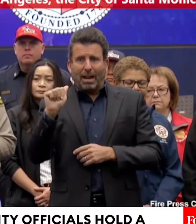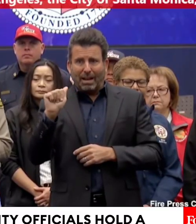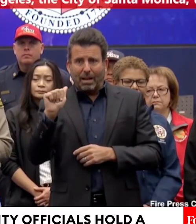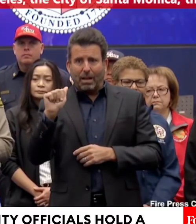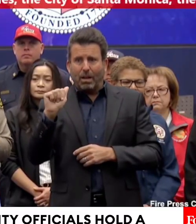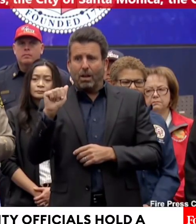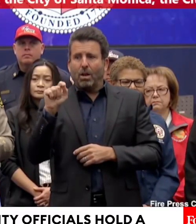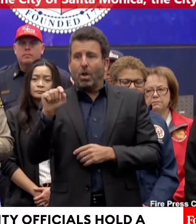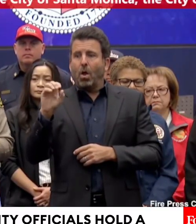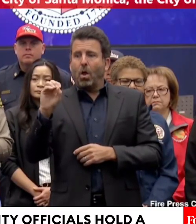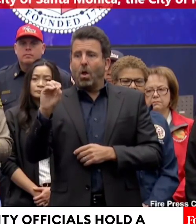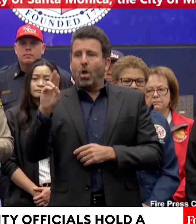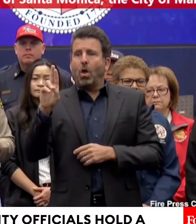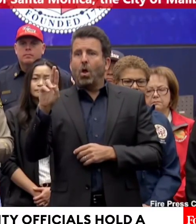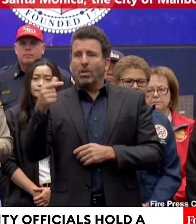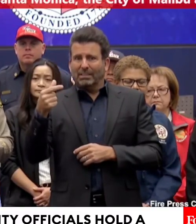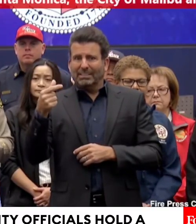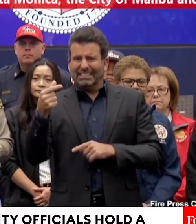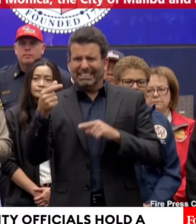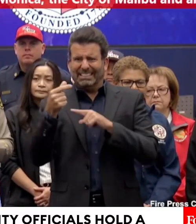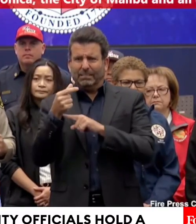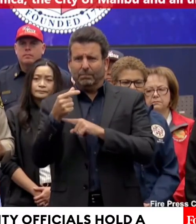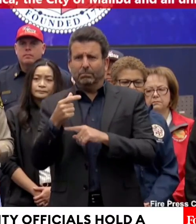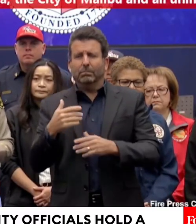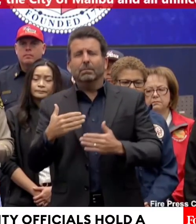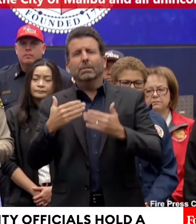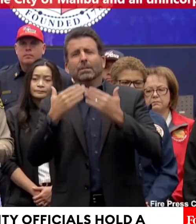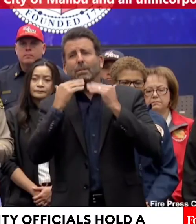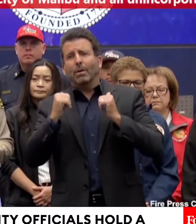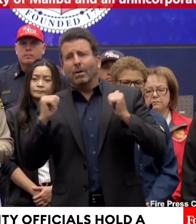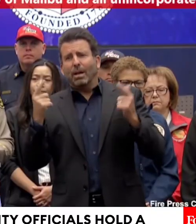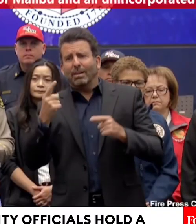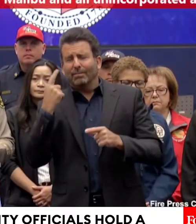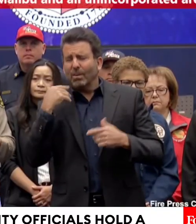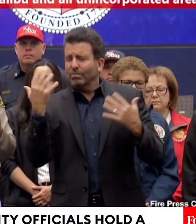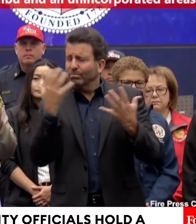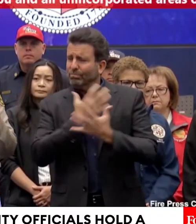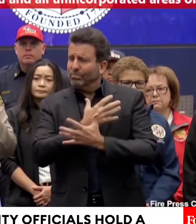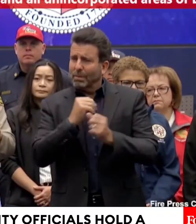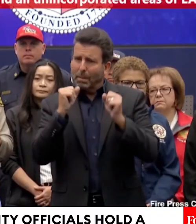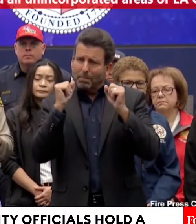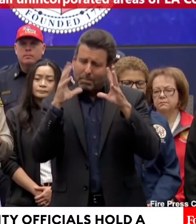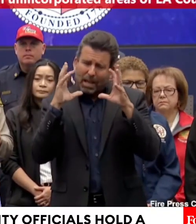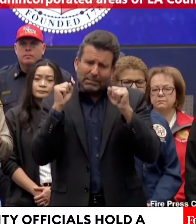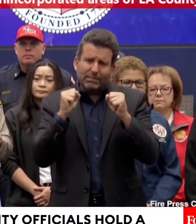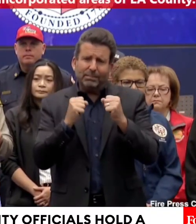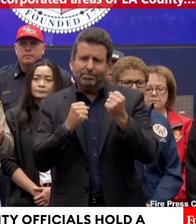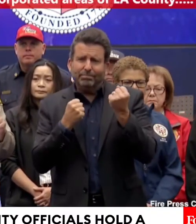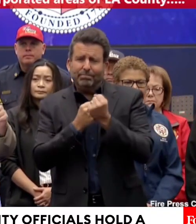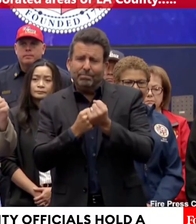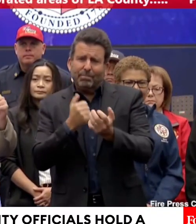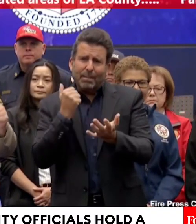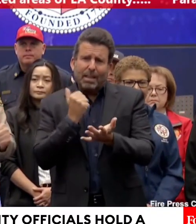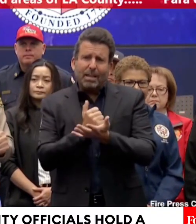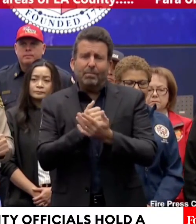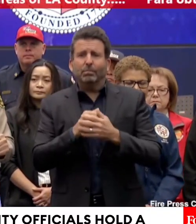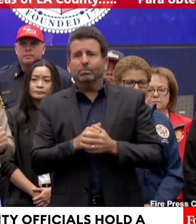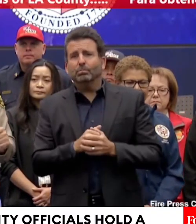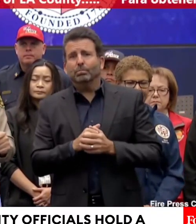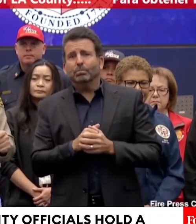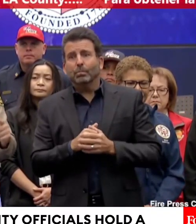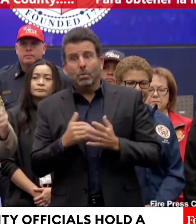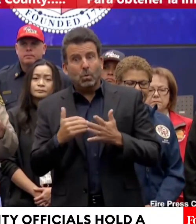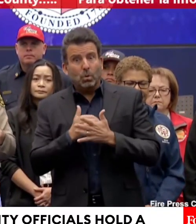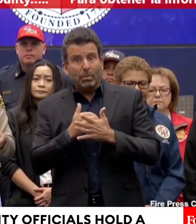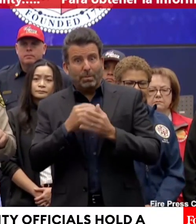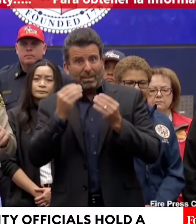www.enla.org. And thank you for all of you who are amazing out there who want to help. And then if you want updated information about